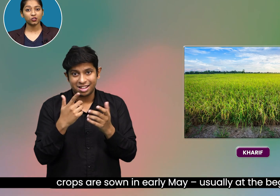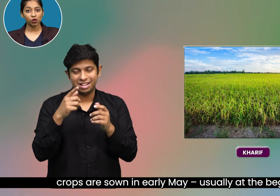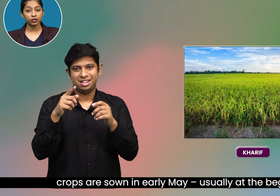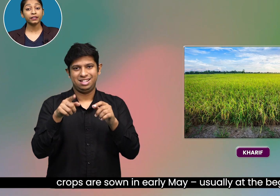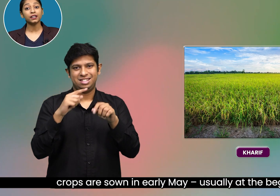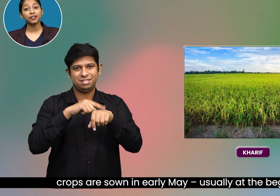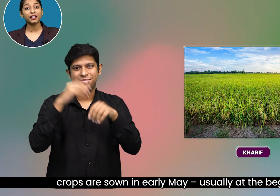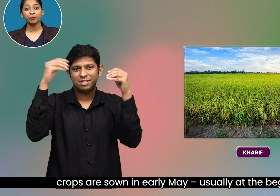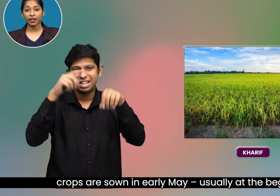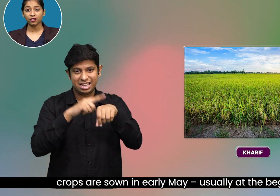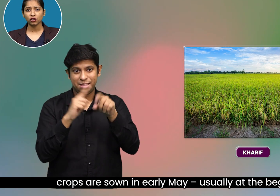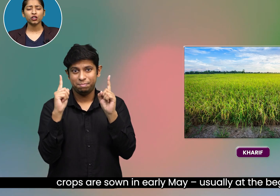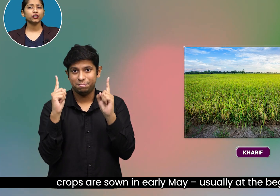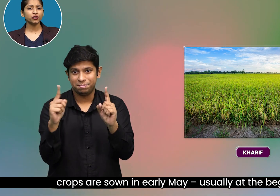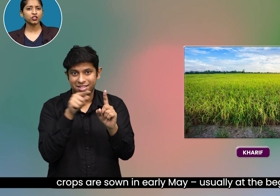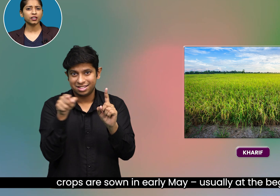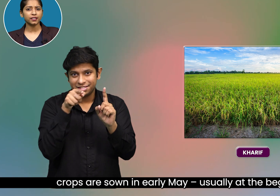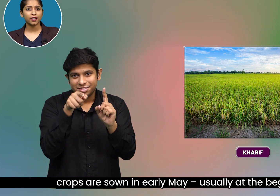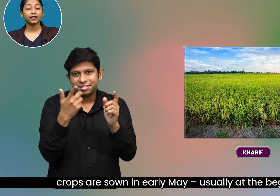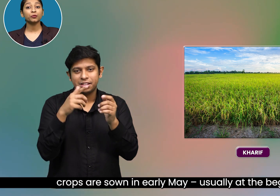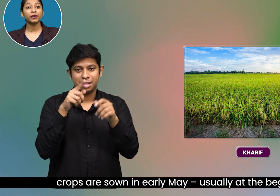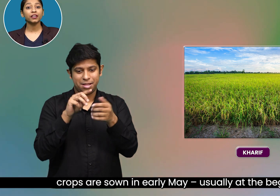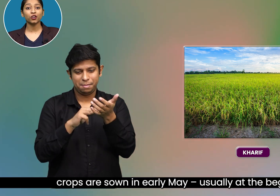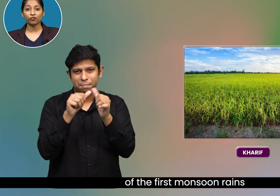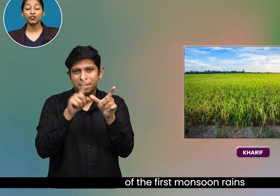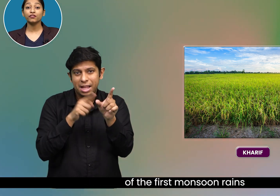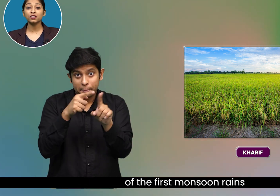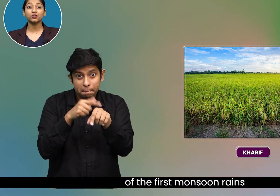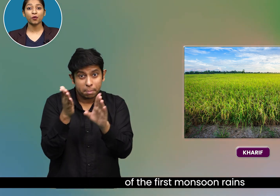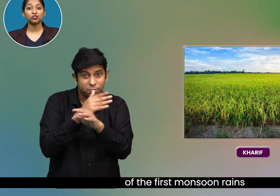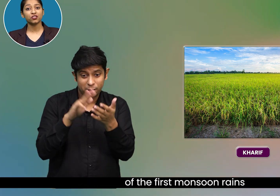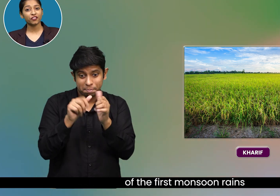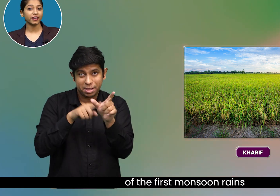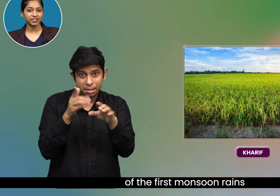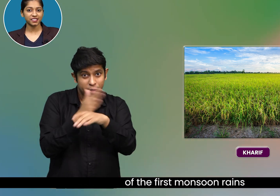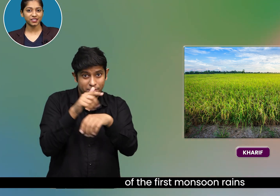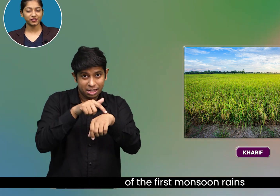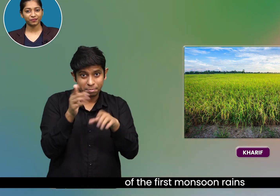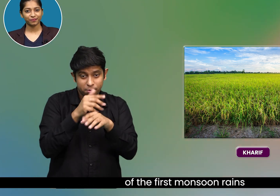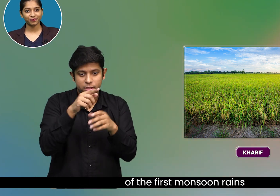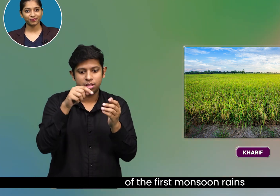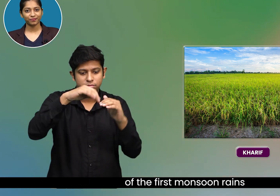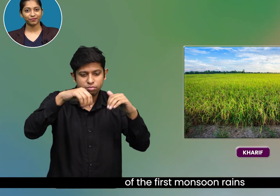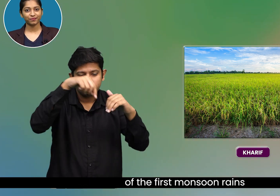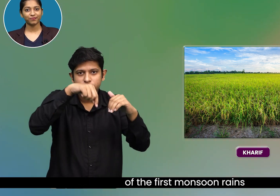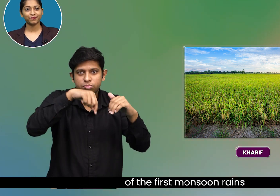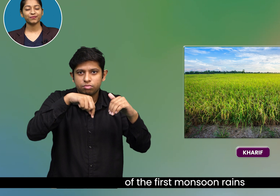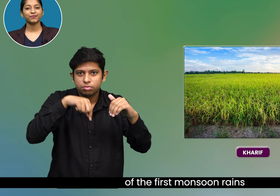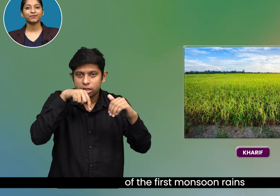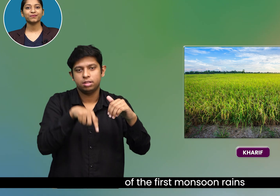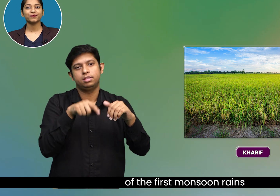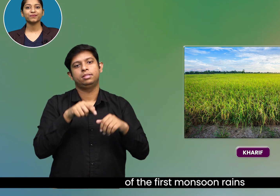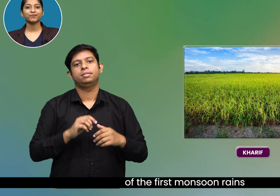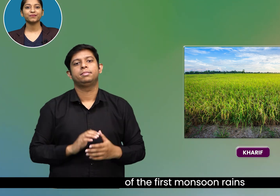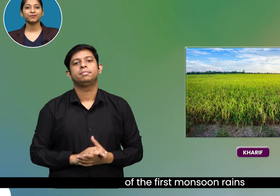crops are sown in early May, usually at the beginning of the first monsoon rains.